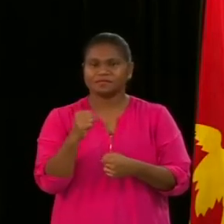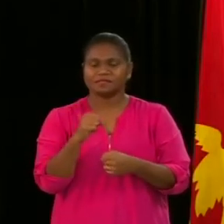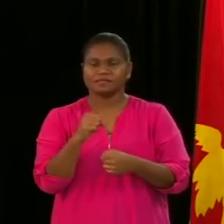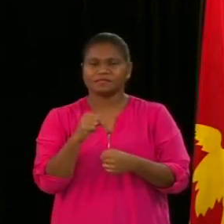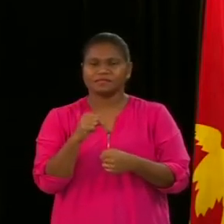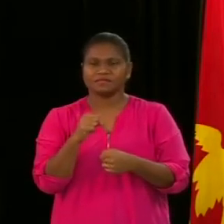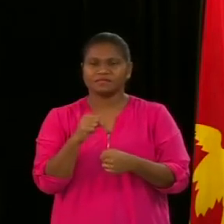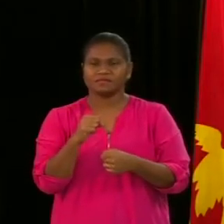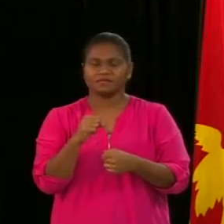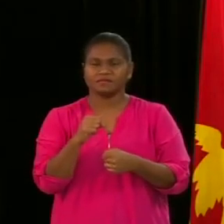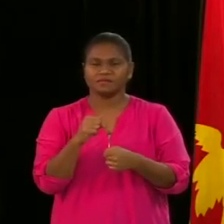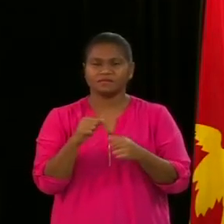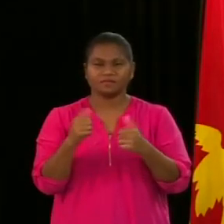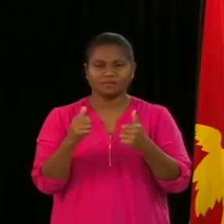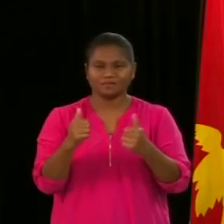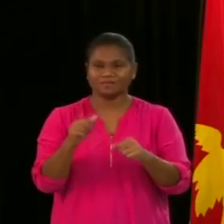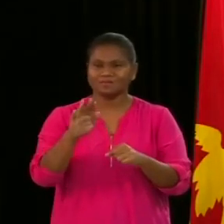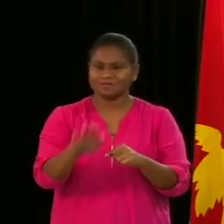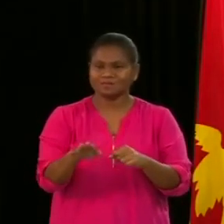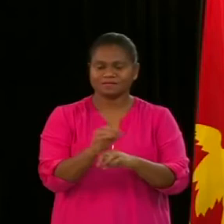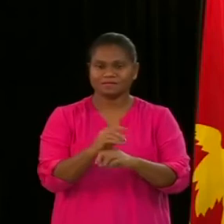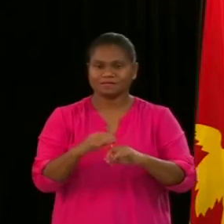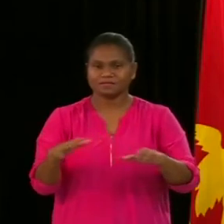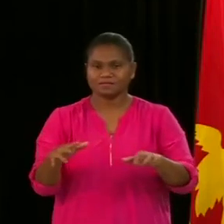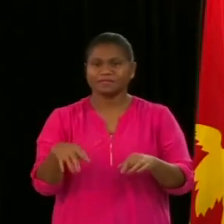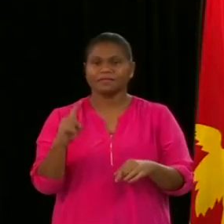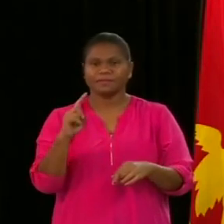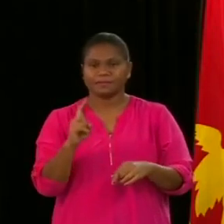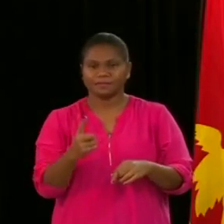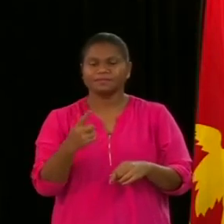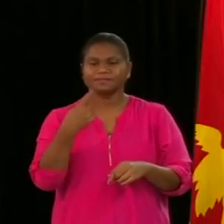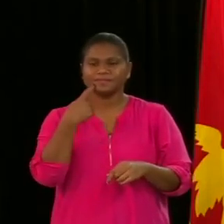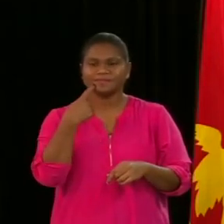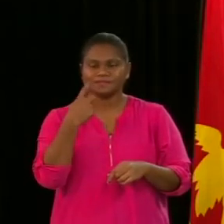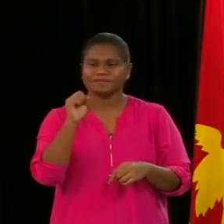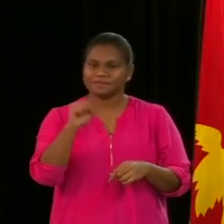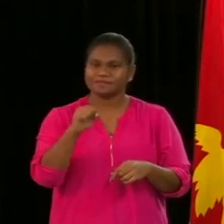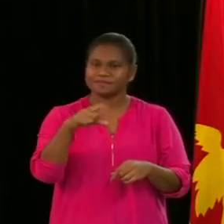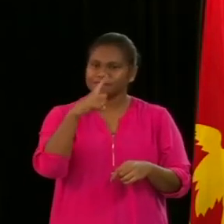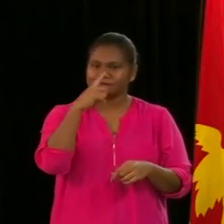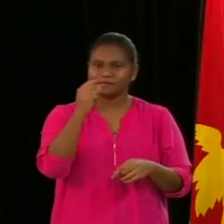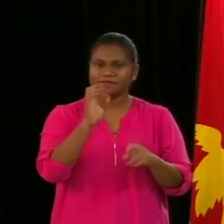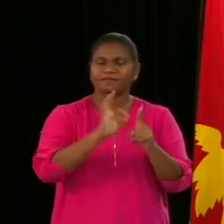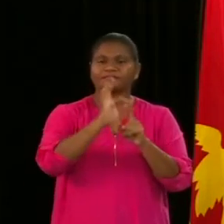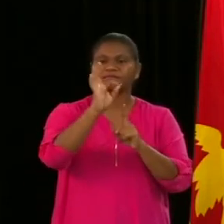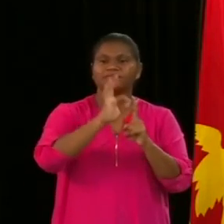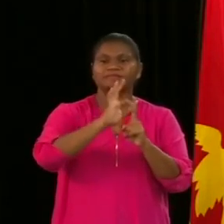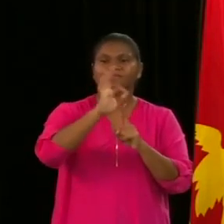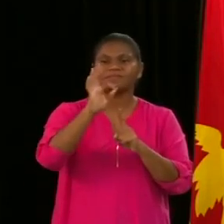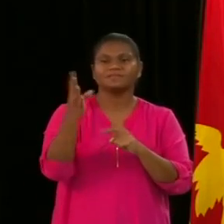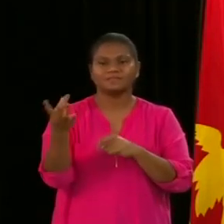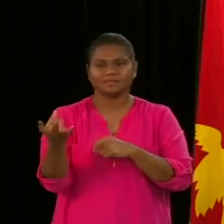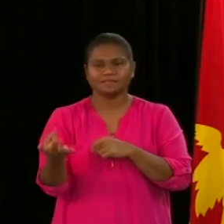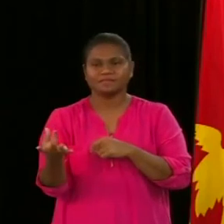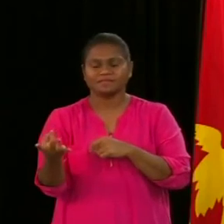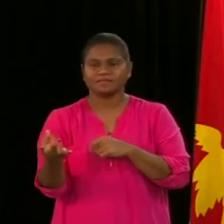a watertight sort of situation, but at least to a level where we can confidently progress with our response